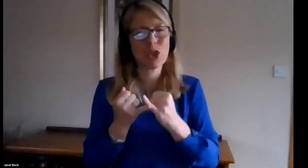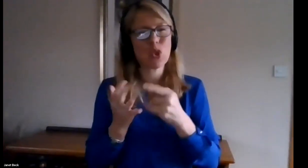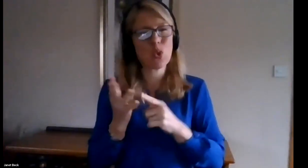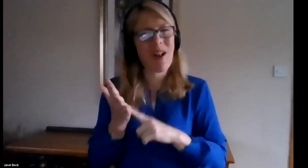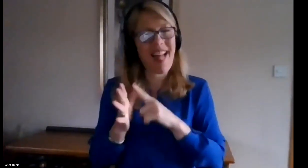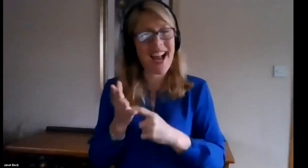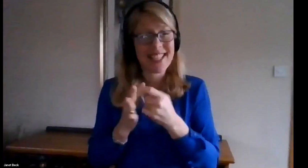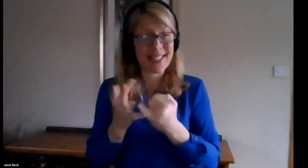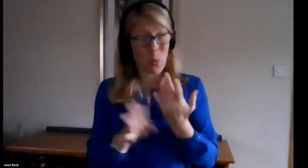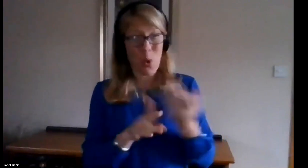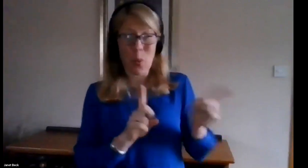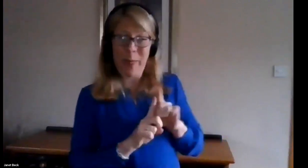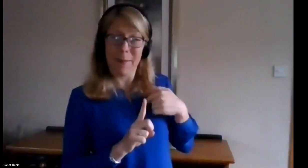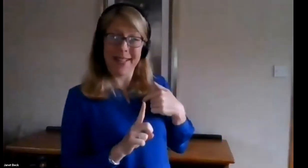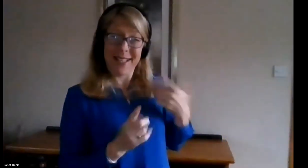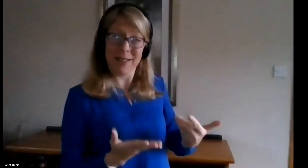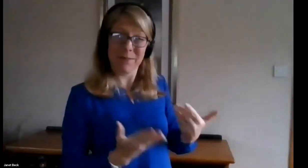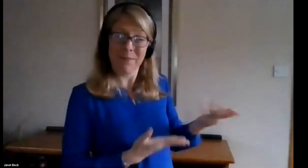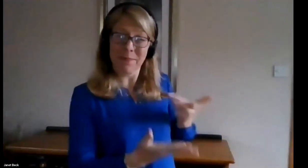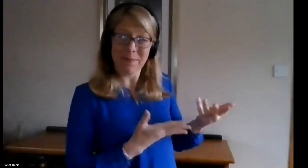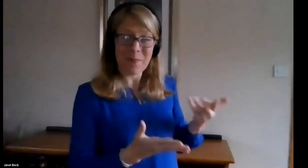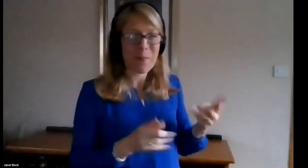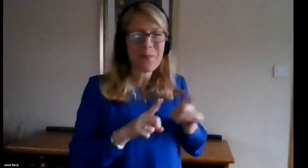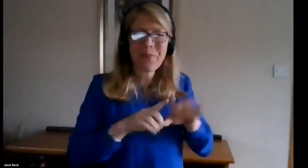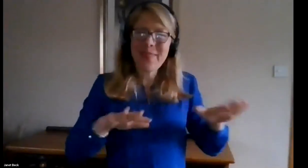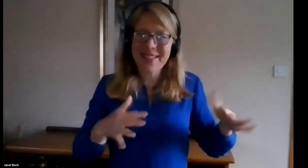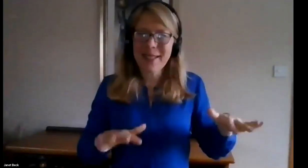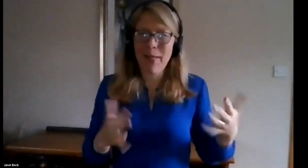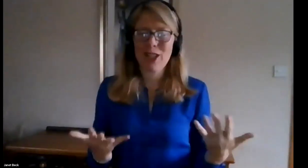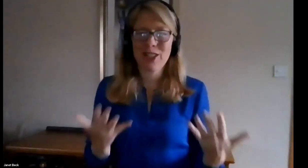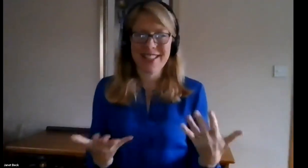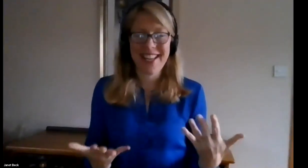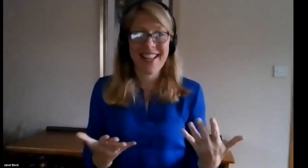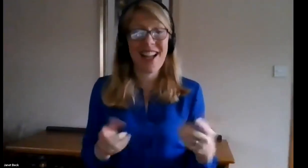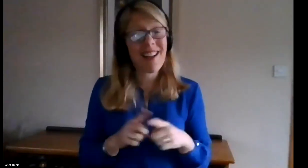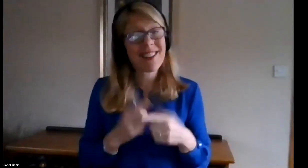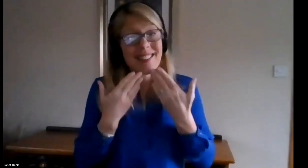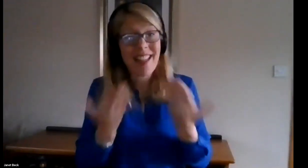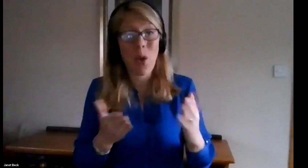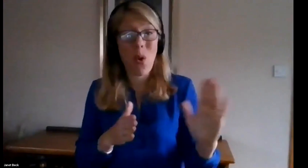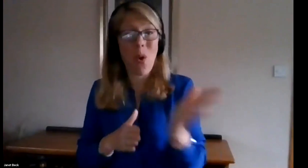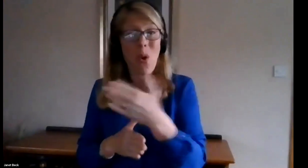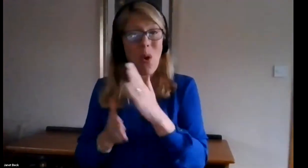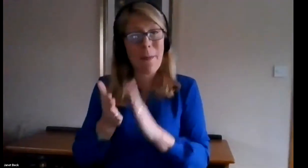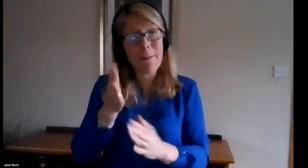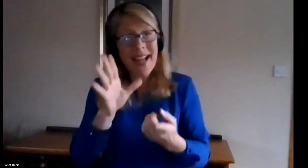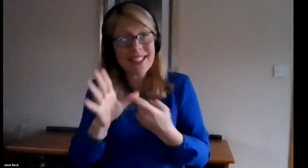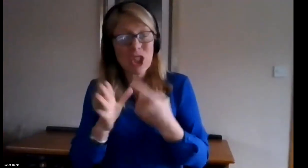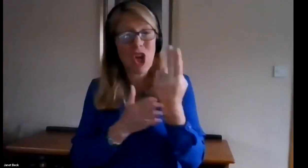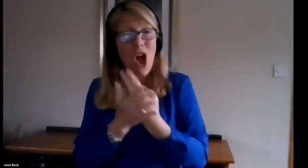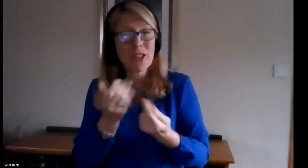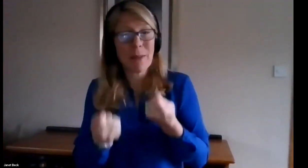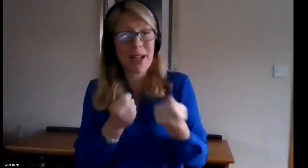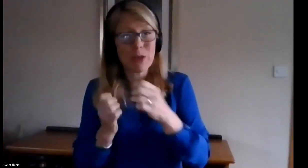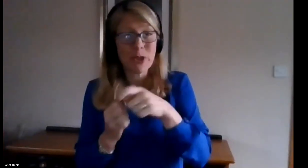touches on some of the same topics of today. And just to thank all the Masters in Arts Management students who were coming out of